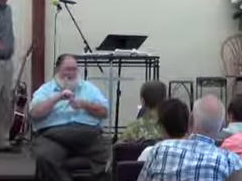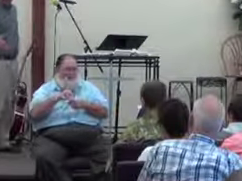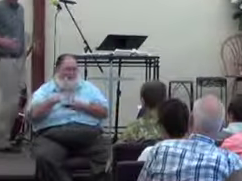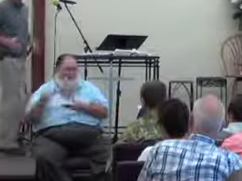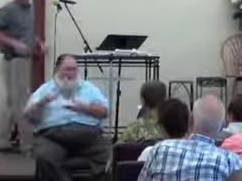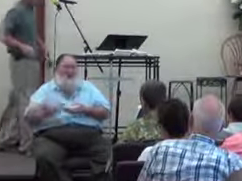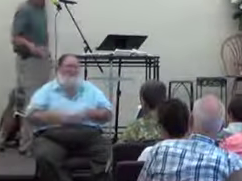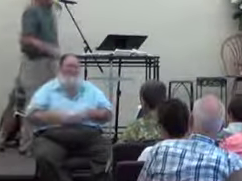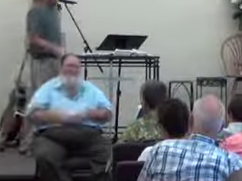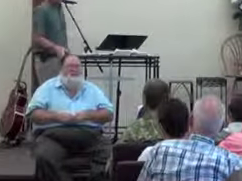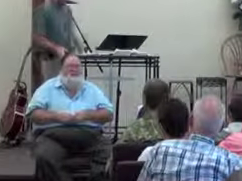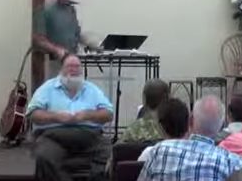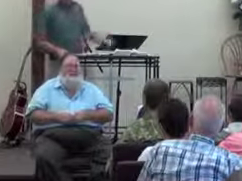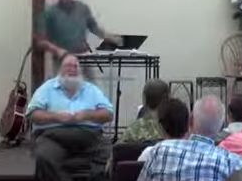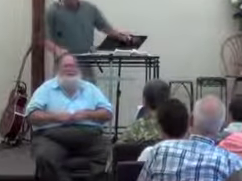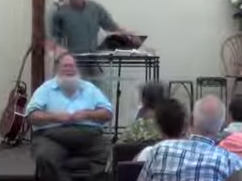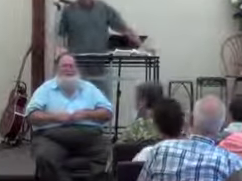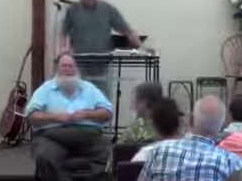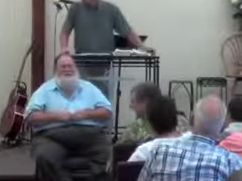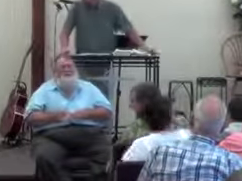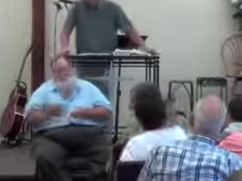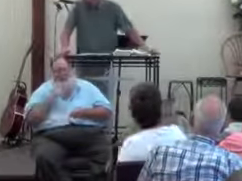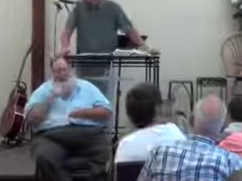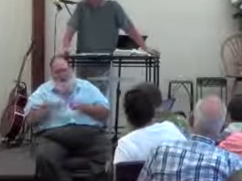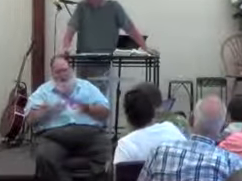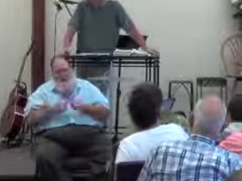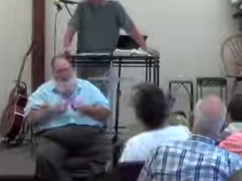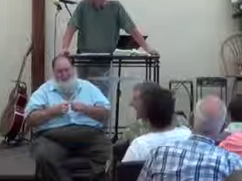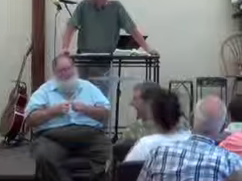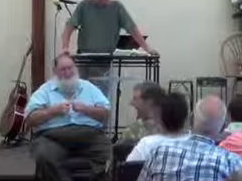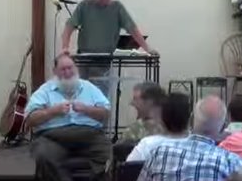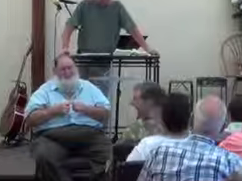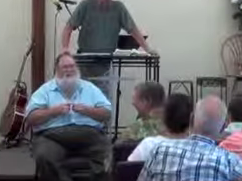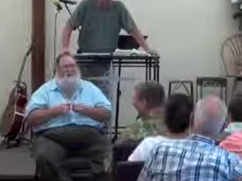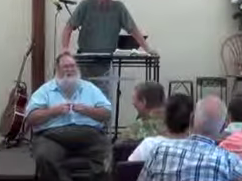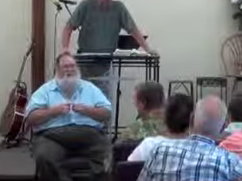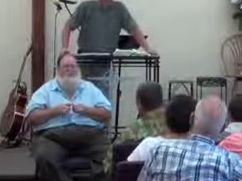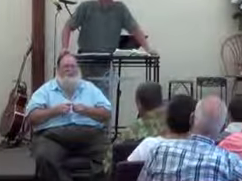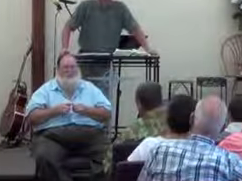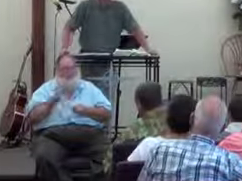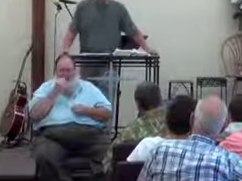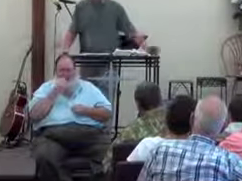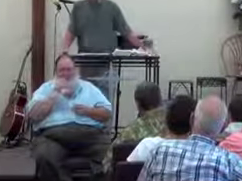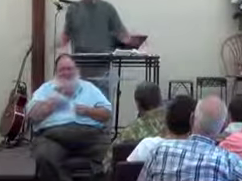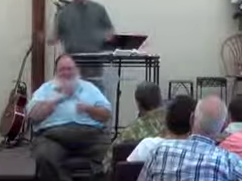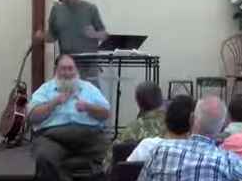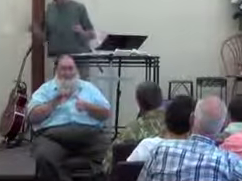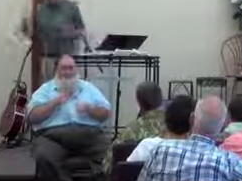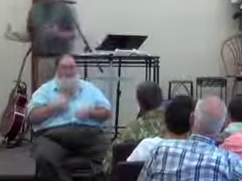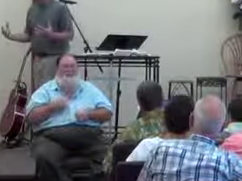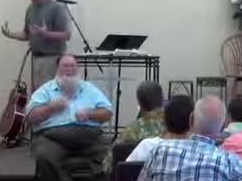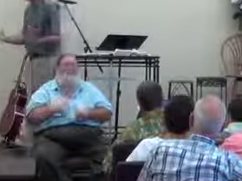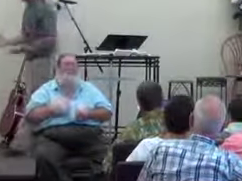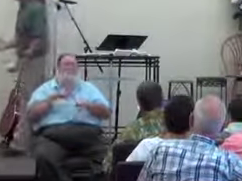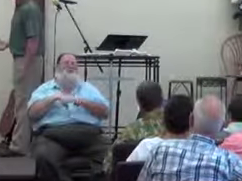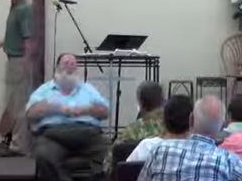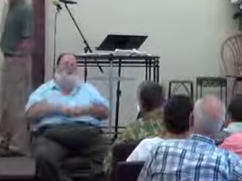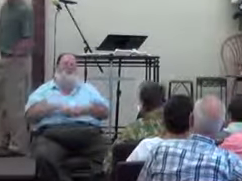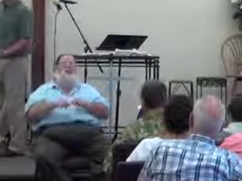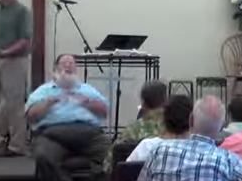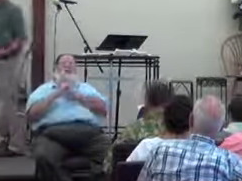talking about eating me first. But it was fun. It was a good time. We just sat back and we relaxed and we got to enjoy